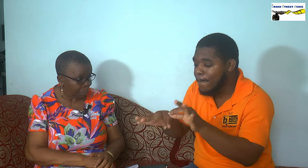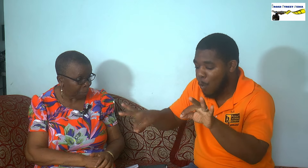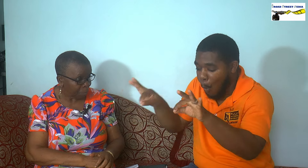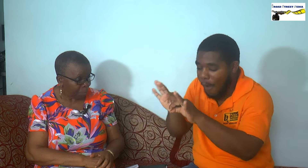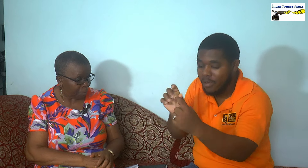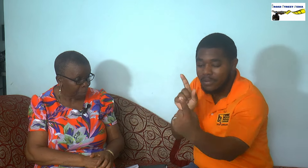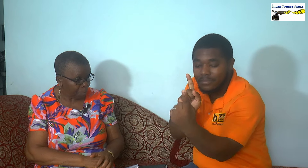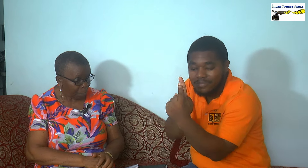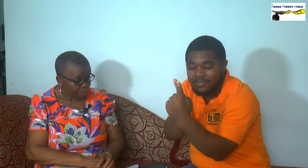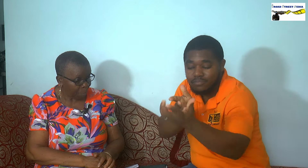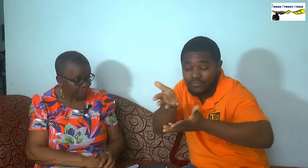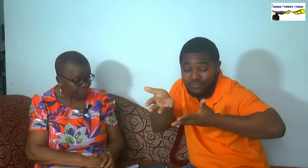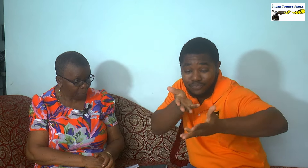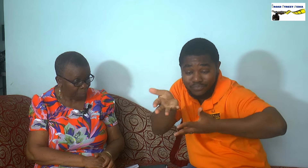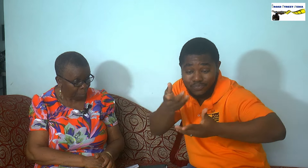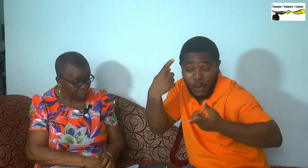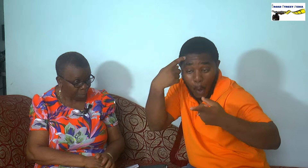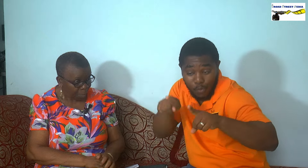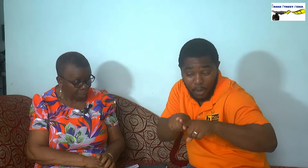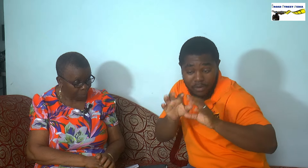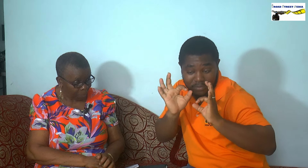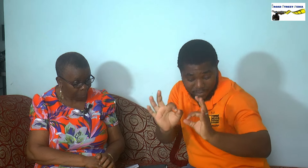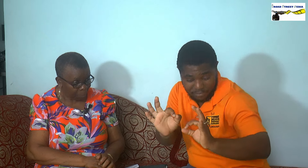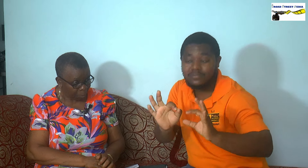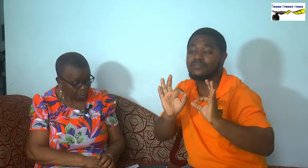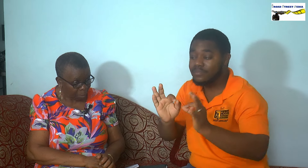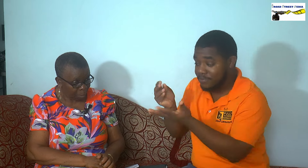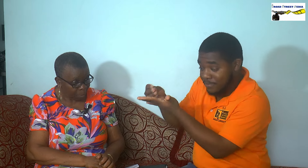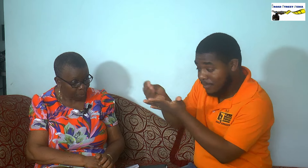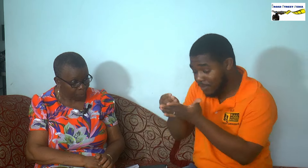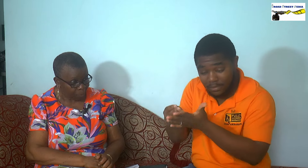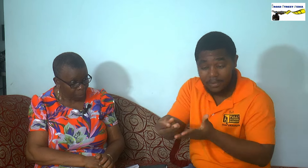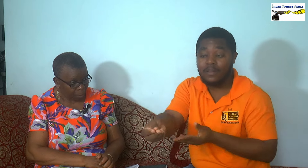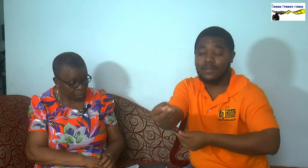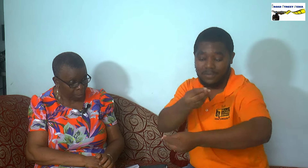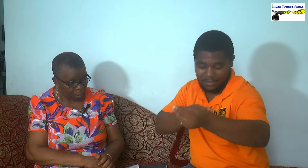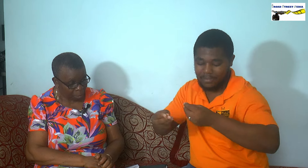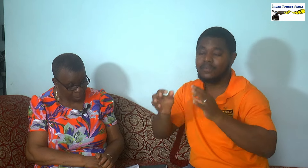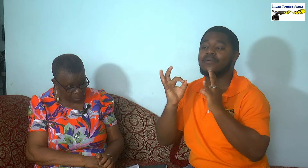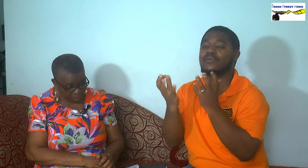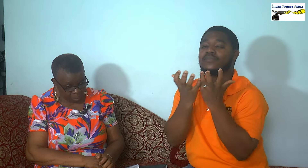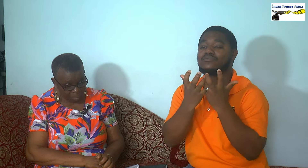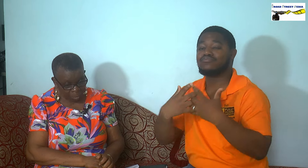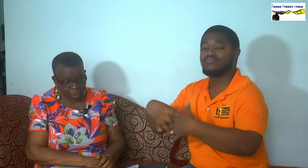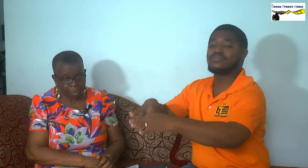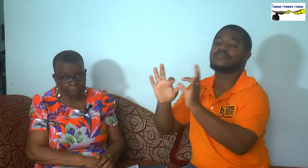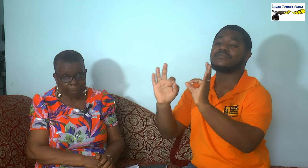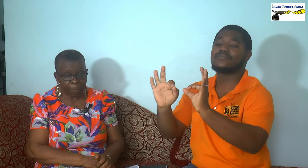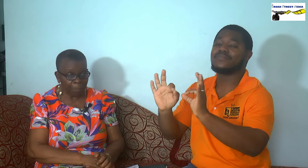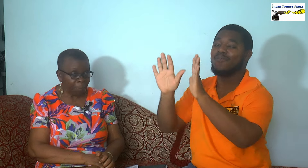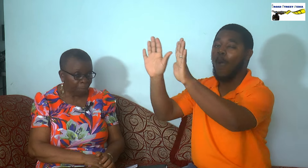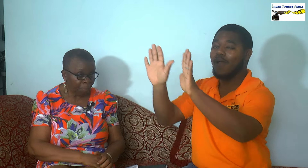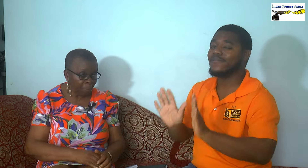So it was important that you met and chatted and came to an agreement, and you did what you had to do. Yeah. So things would run smoothly.